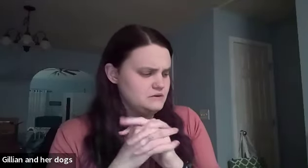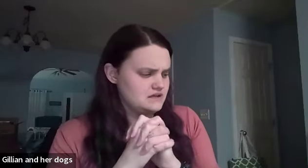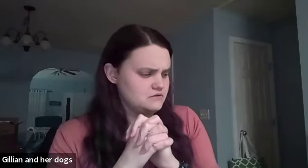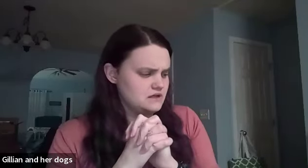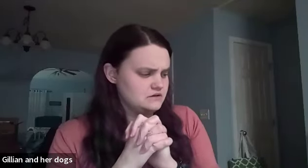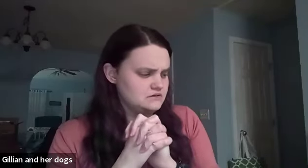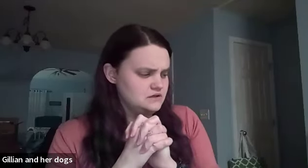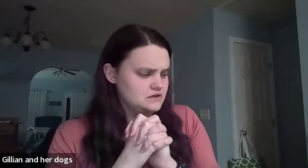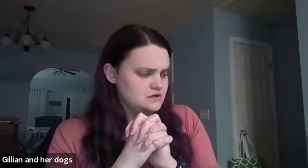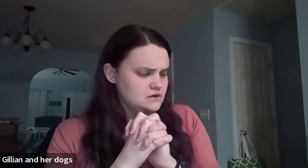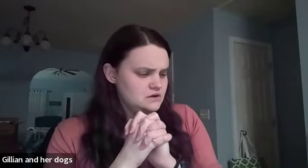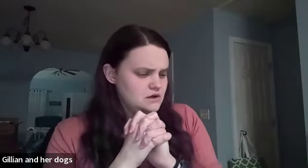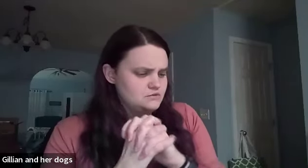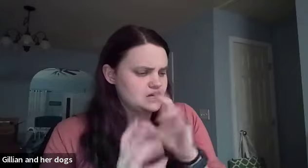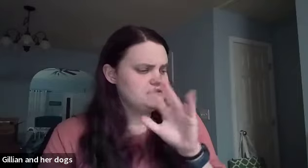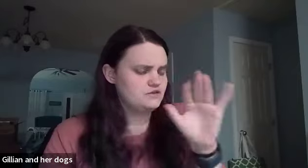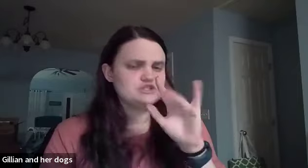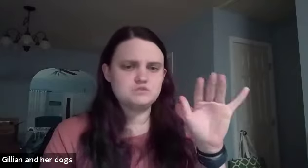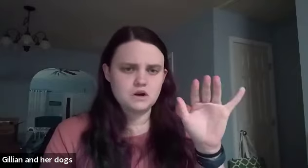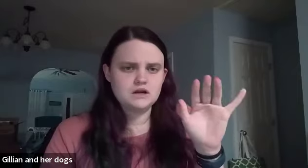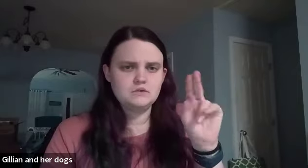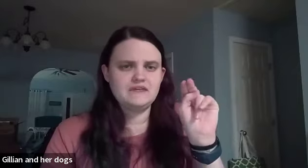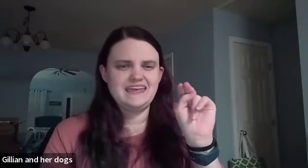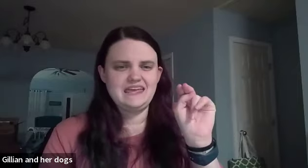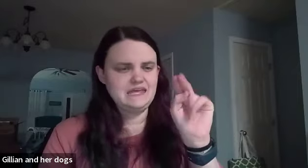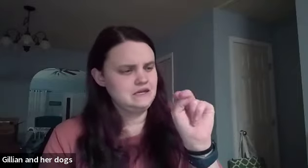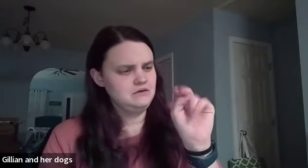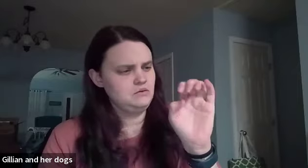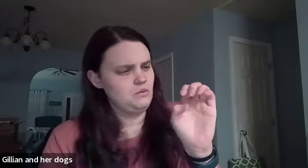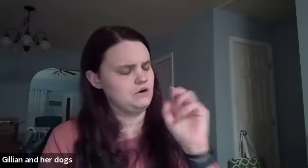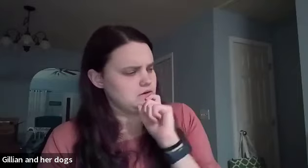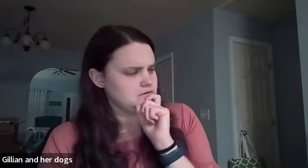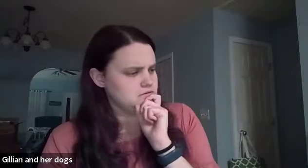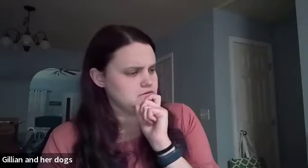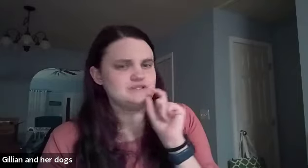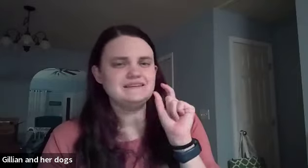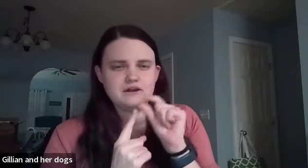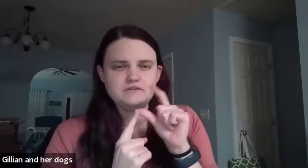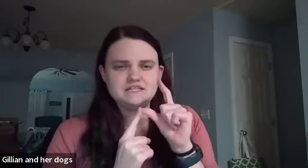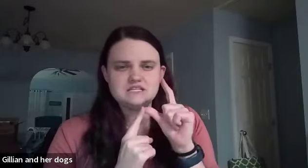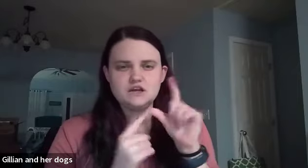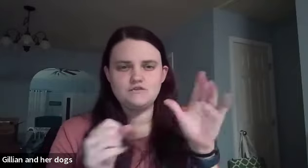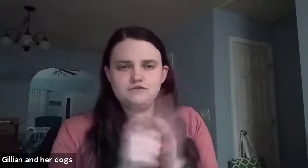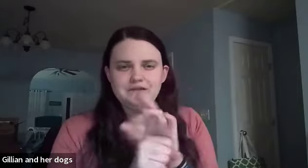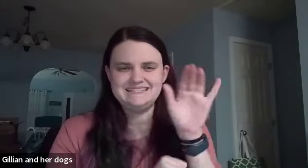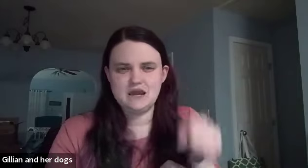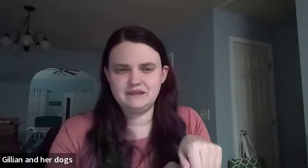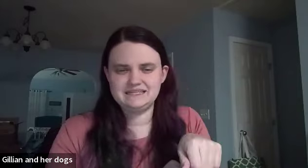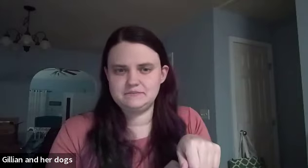what's the other letter? I'm trying to think. There's this word where the N or there's a letter that does not go fully down like it